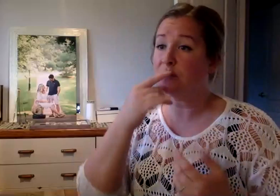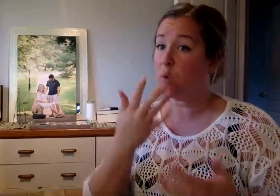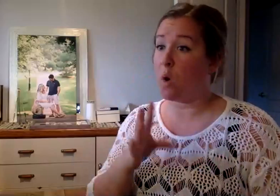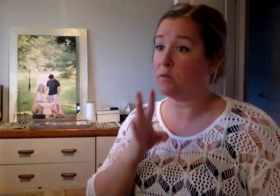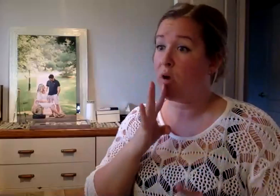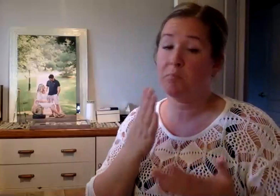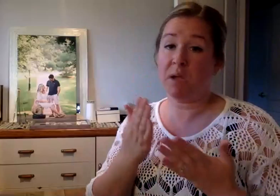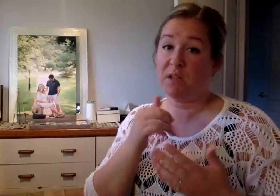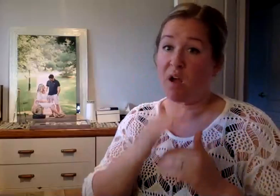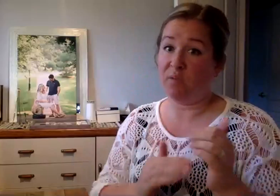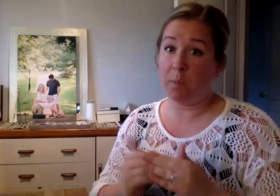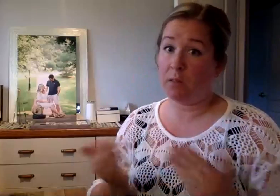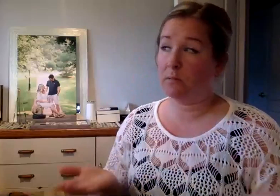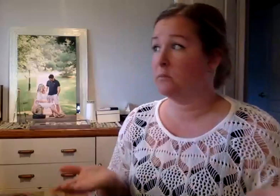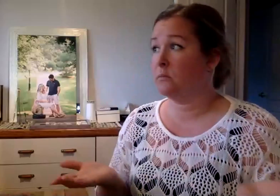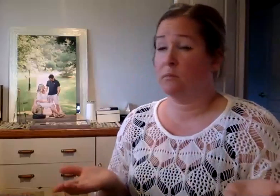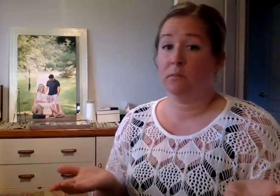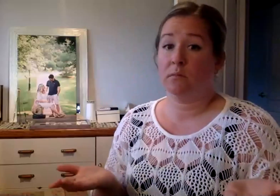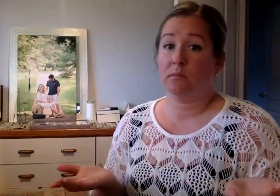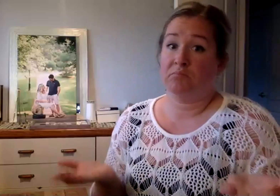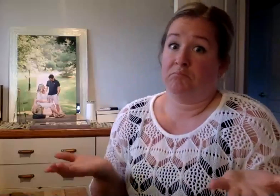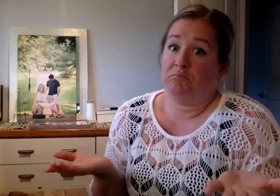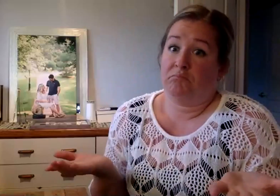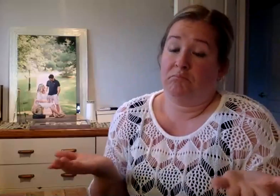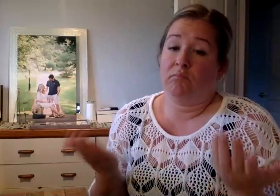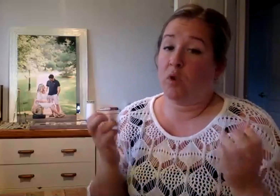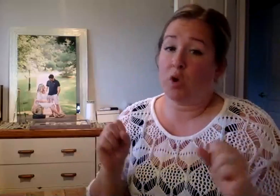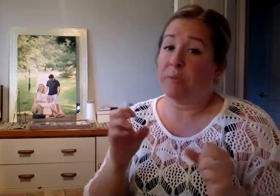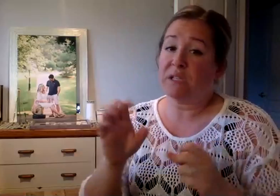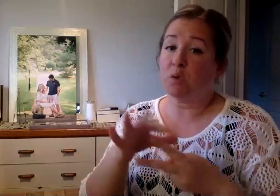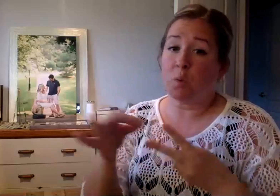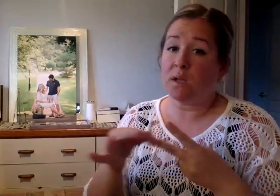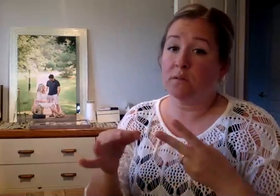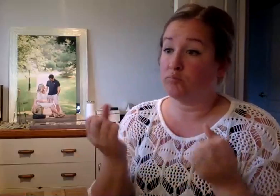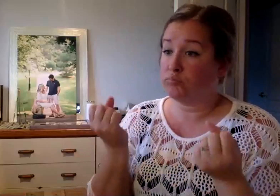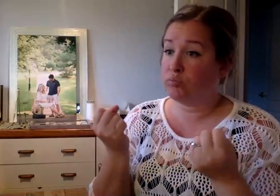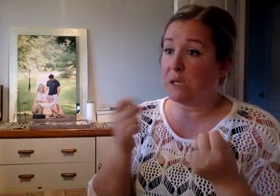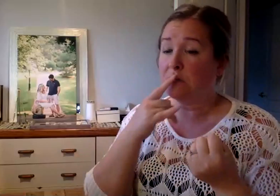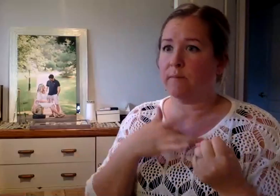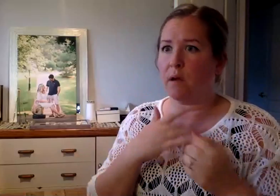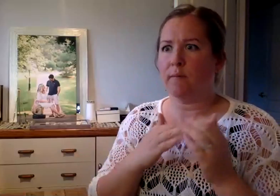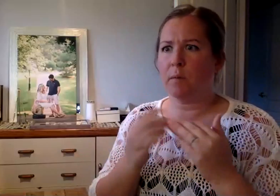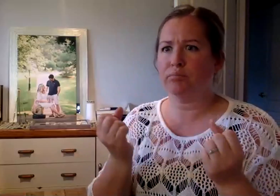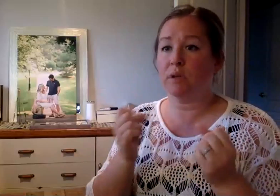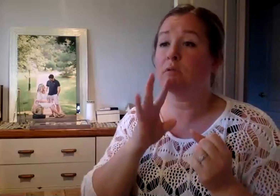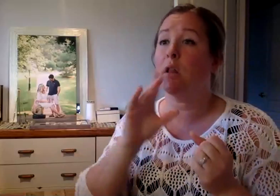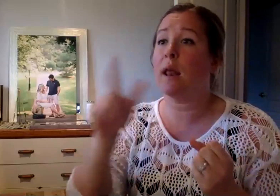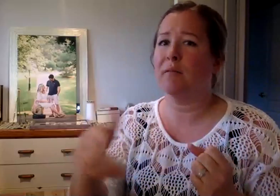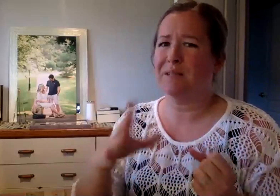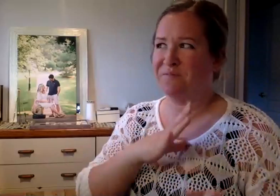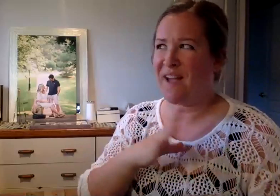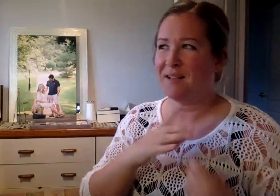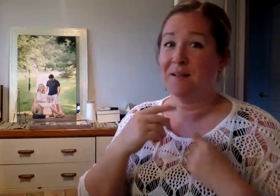are hearing and don't want to speak, and they don't feel comfortable for whatever the reason may be. Maybe their choice or something. And when they